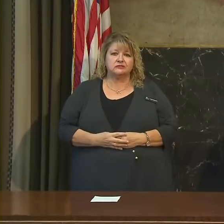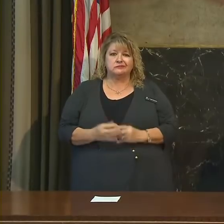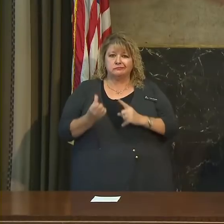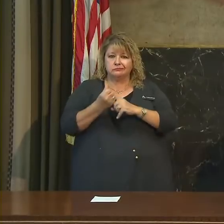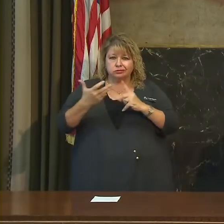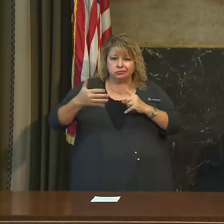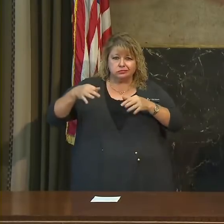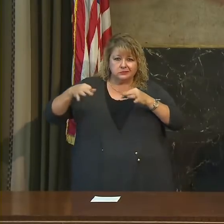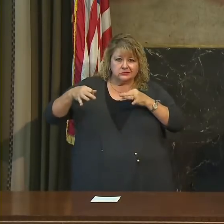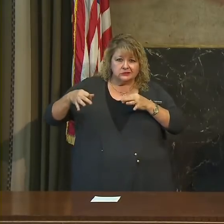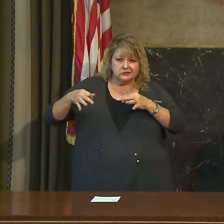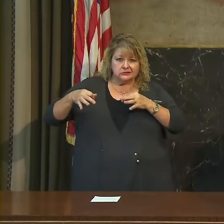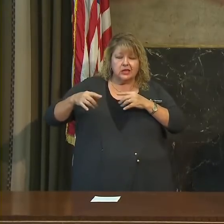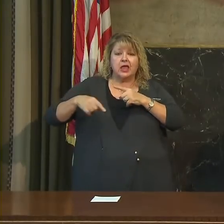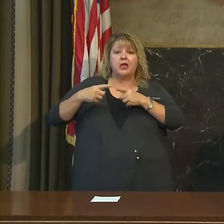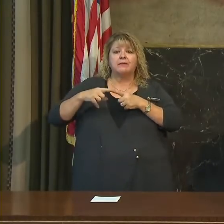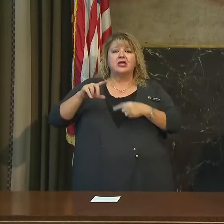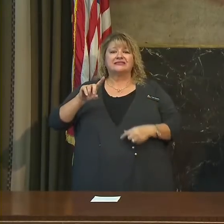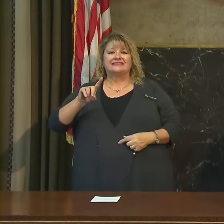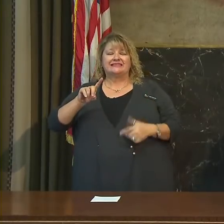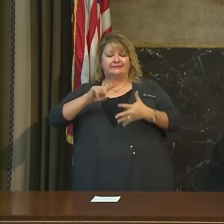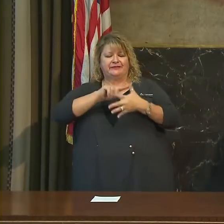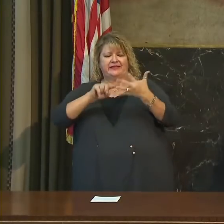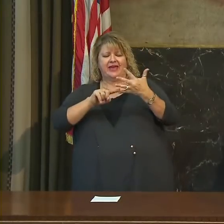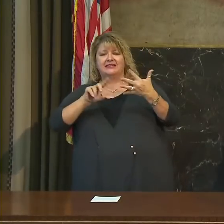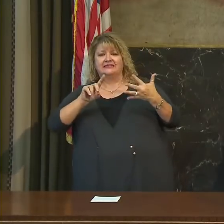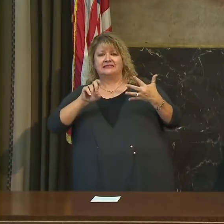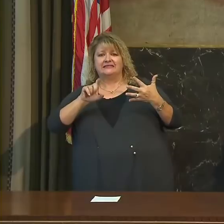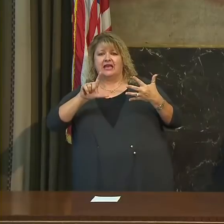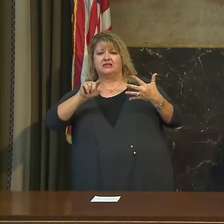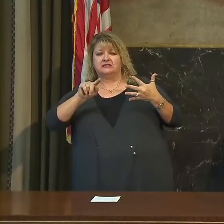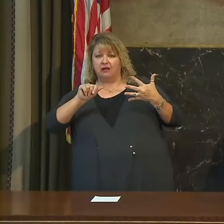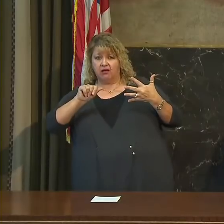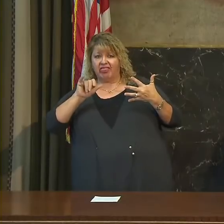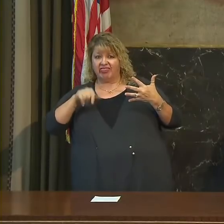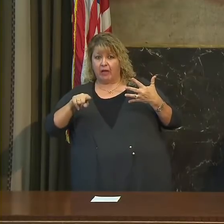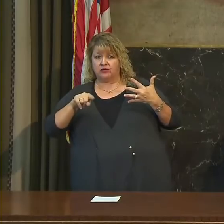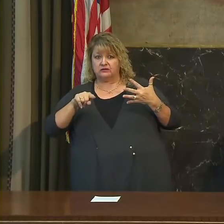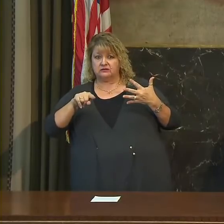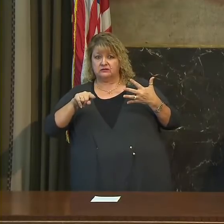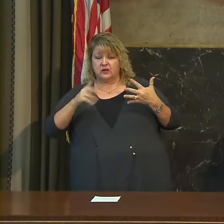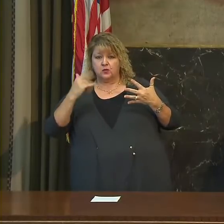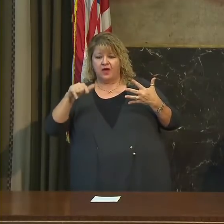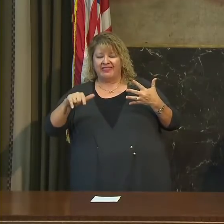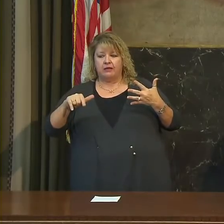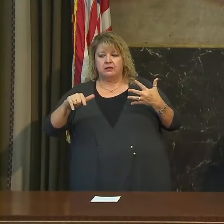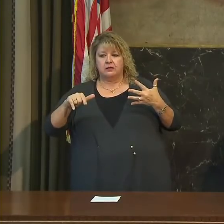more information about the Delta variant and why it is so concerning.